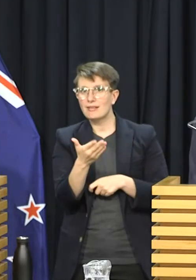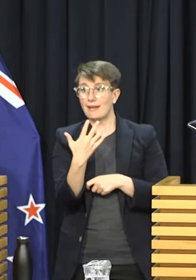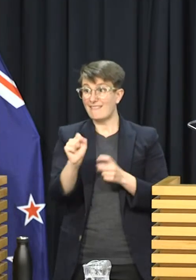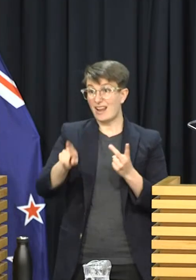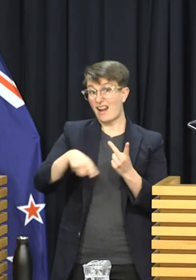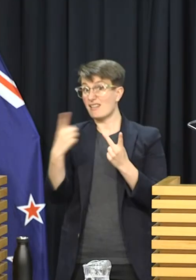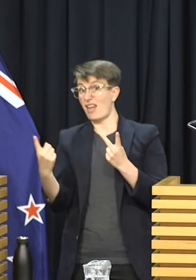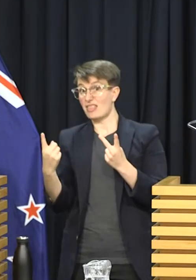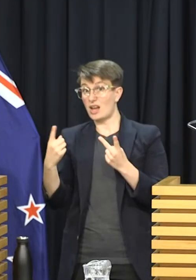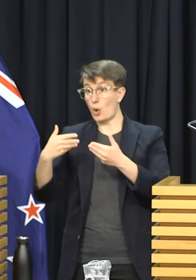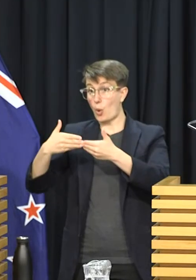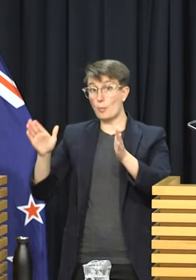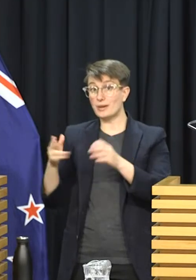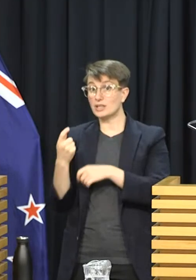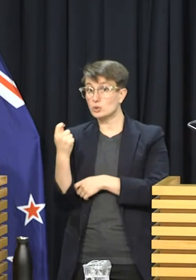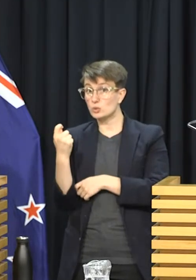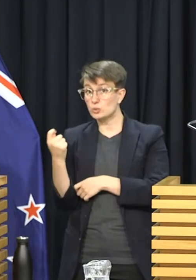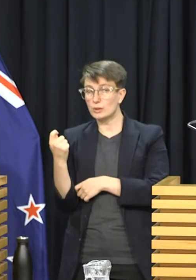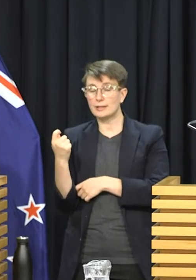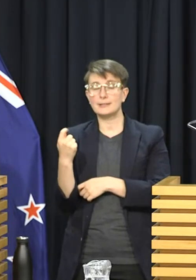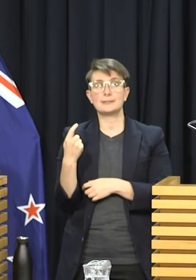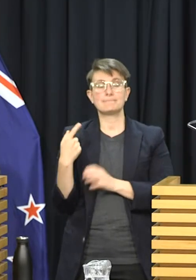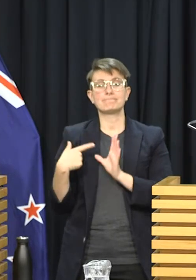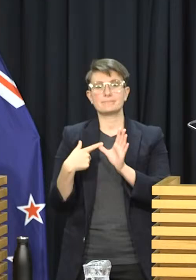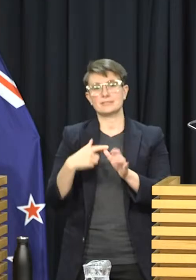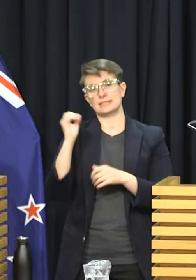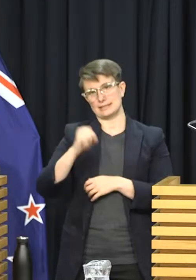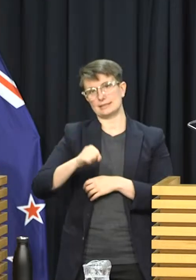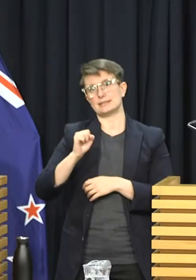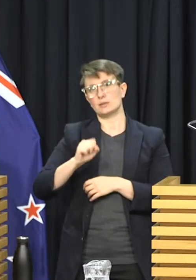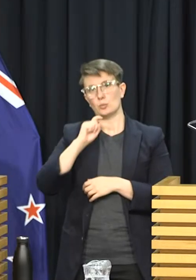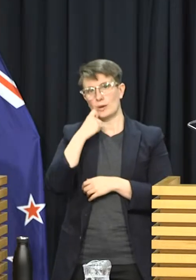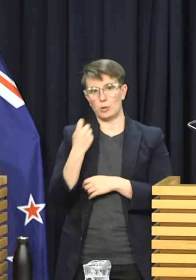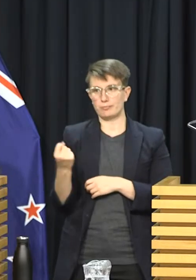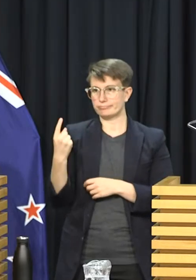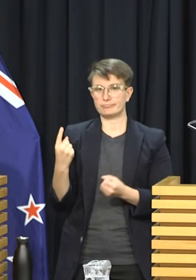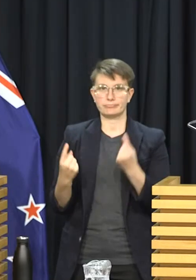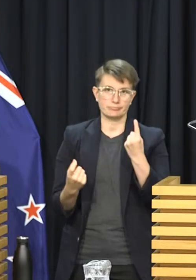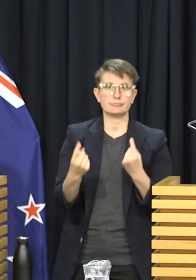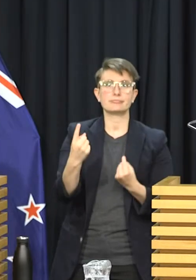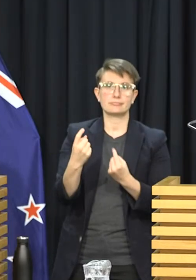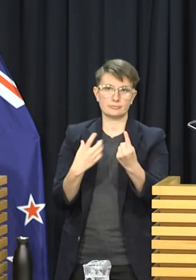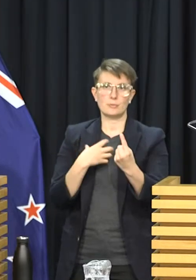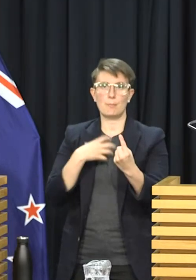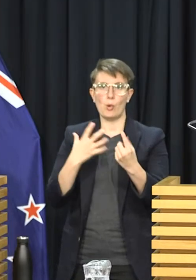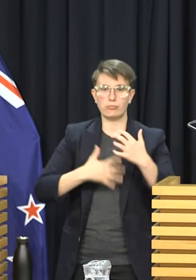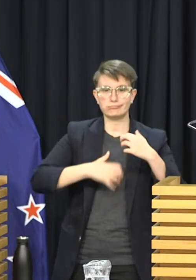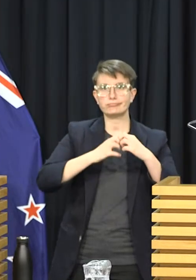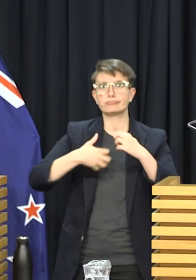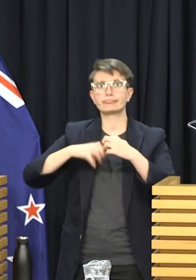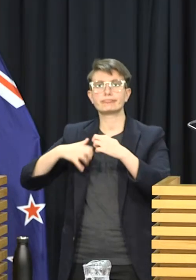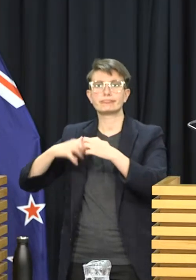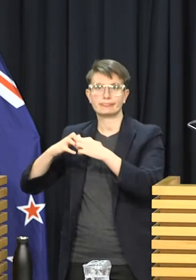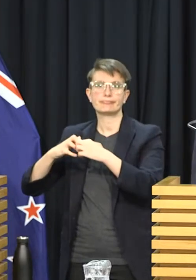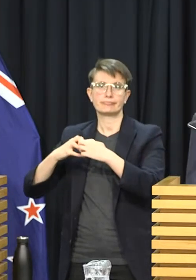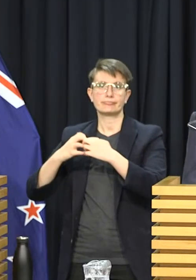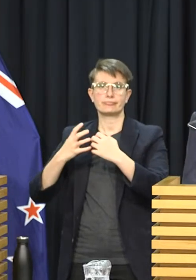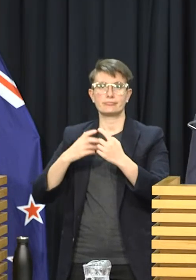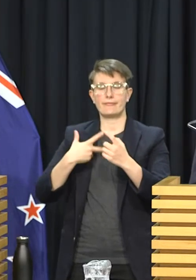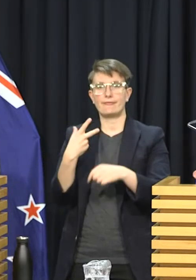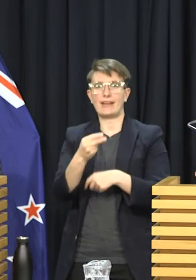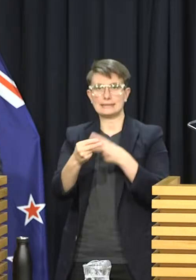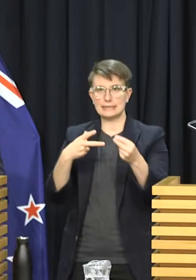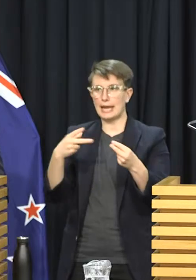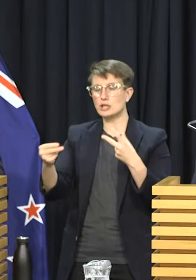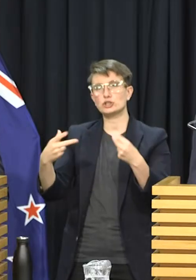timetable, precise timetable, but absolutely over the coming weeks you'll see more and more vaccination centres opening up. Yeah, there will be more of